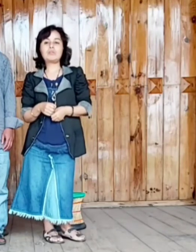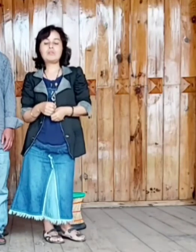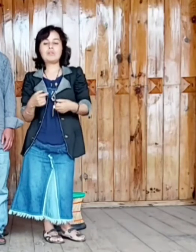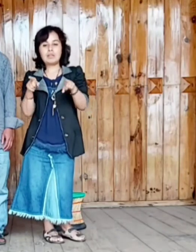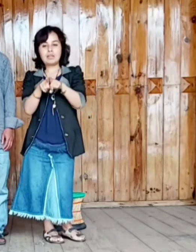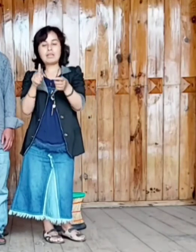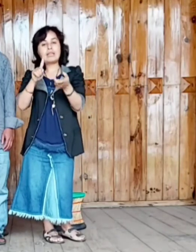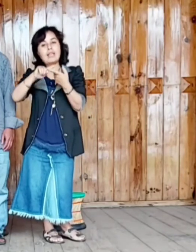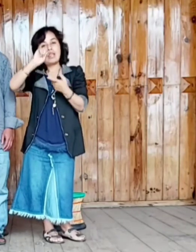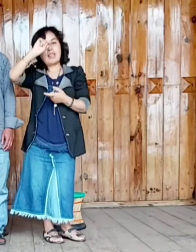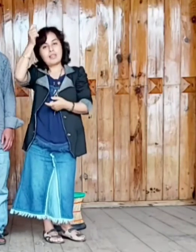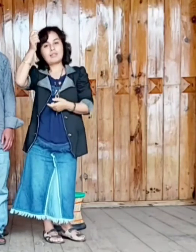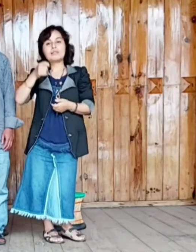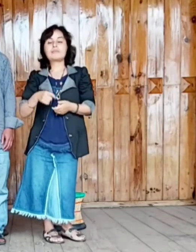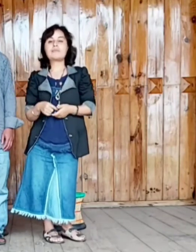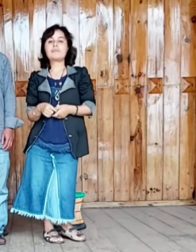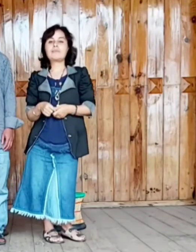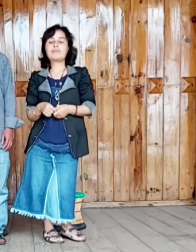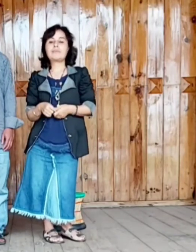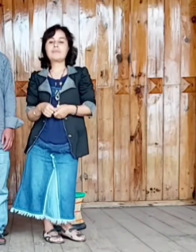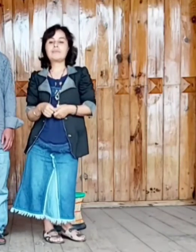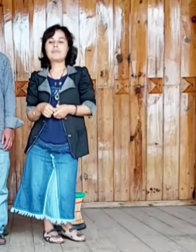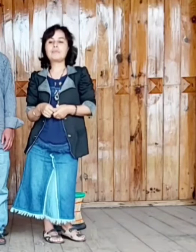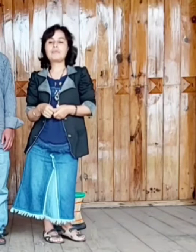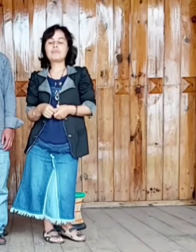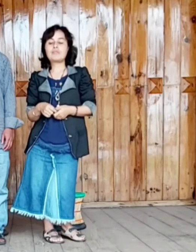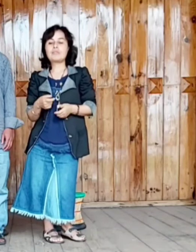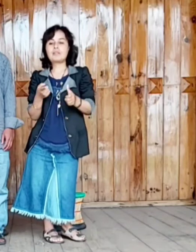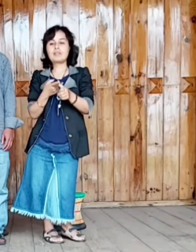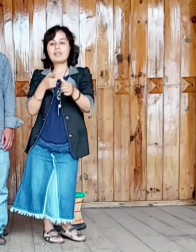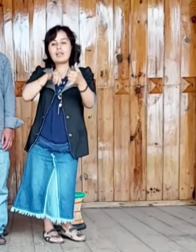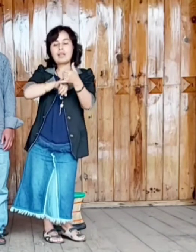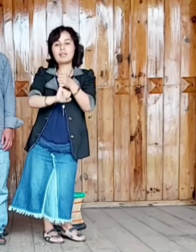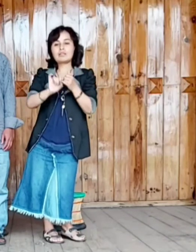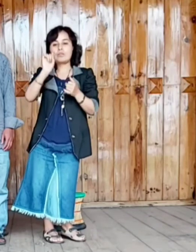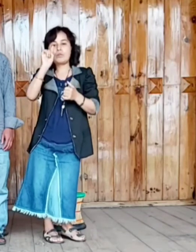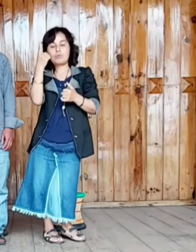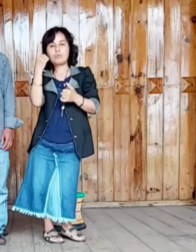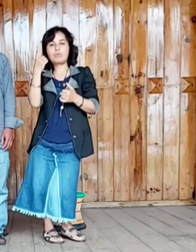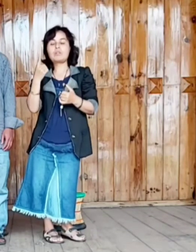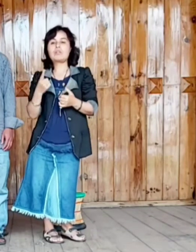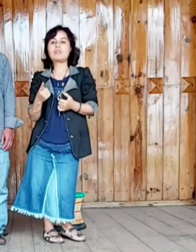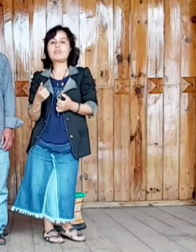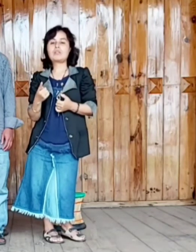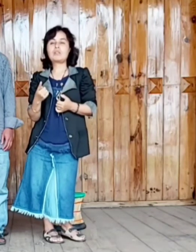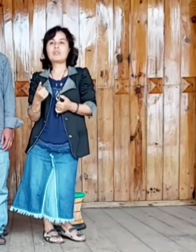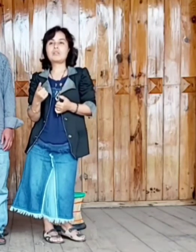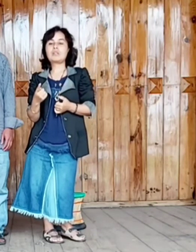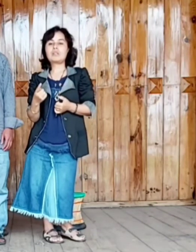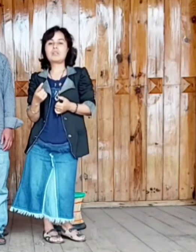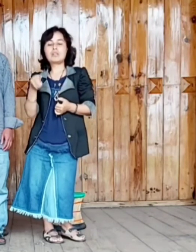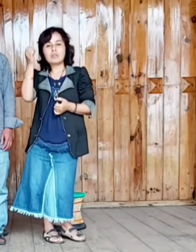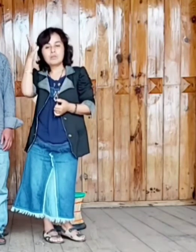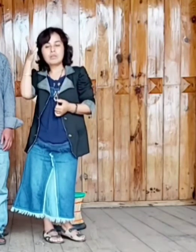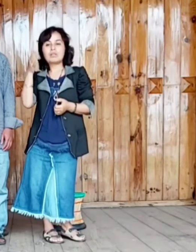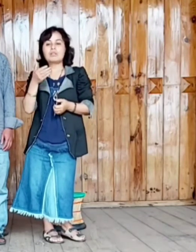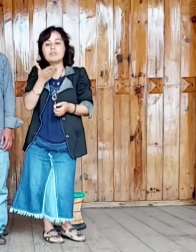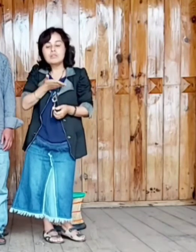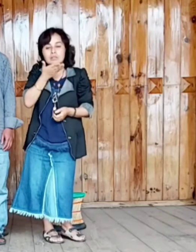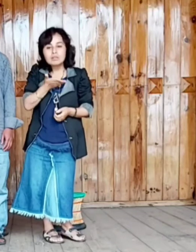bat ka tin English kung si banta ban ai ka program aji